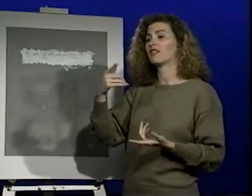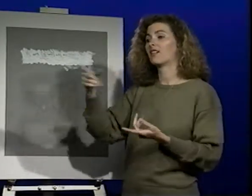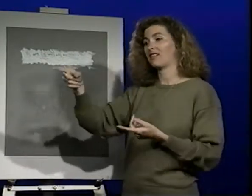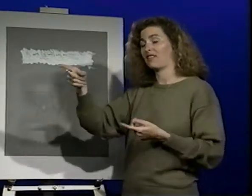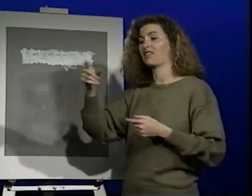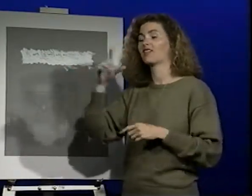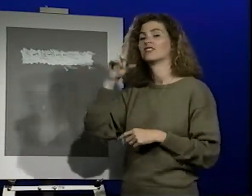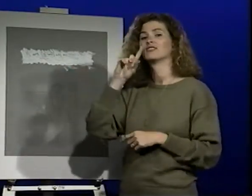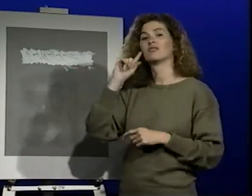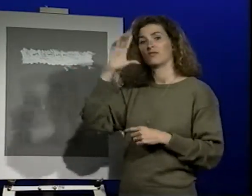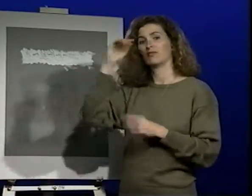percussion.